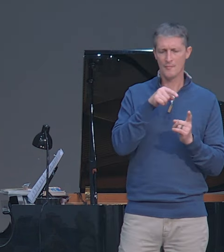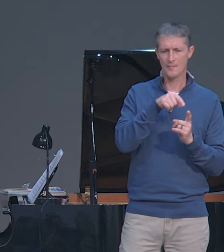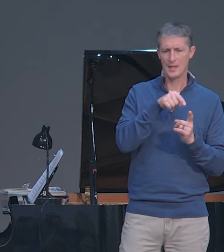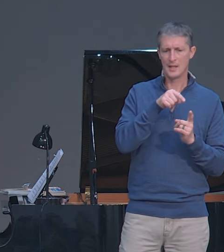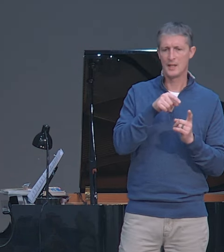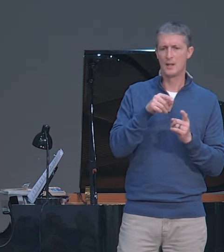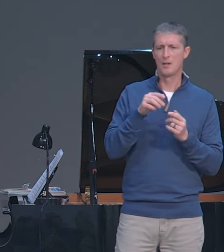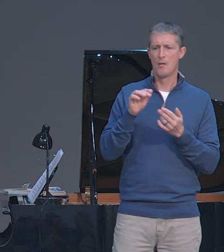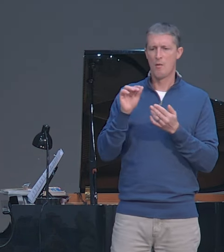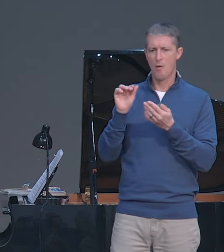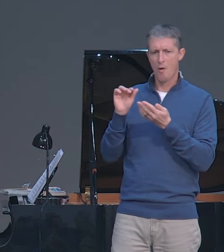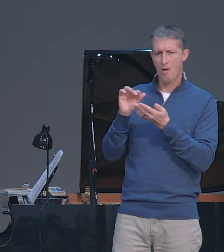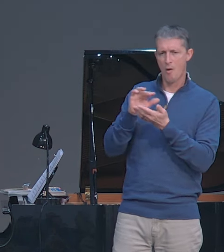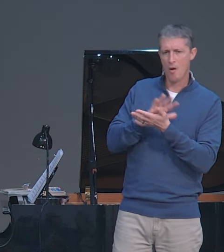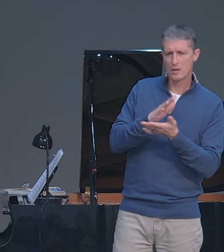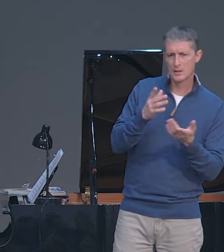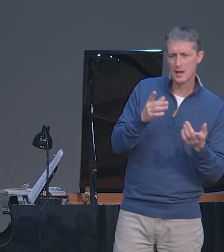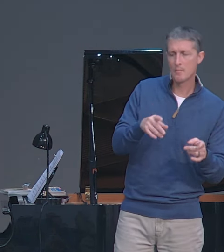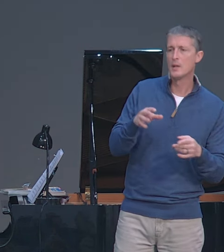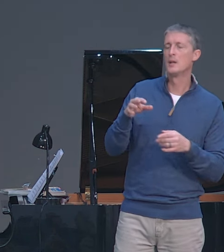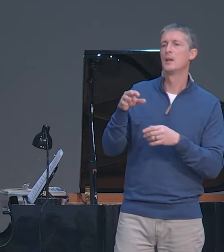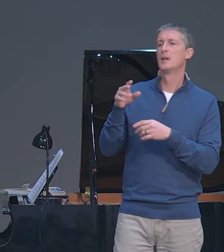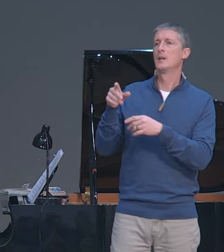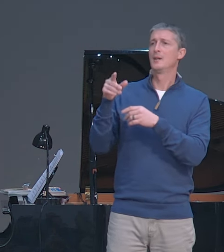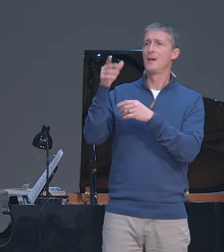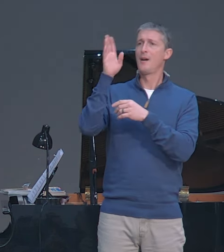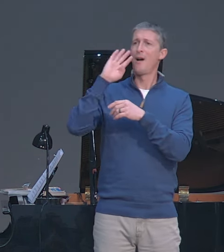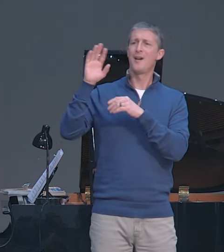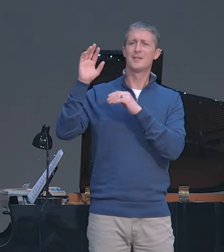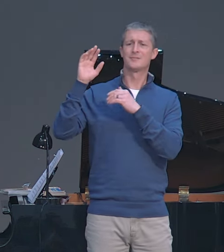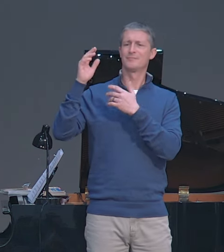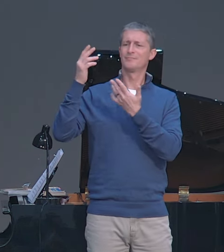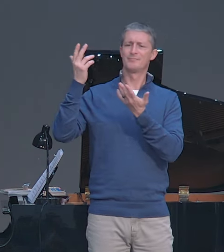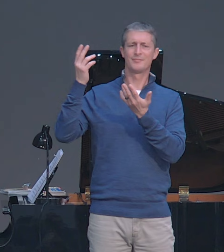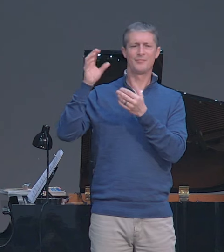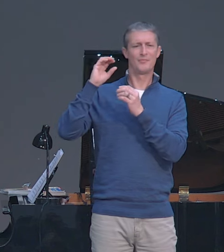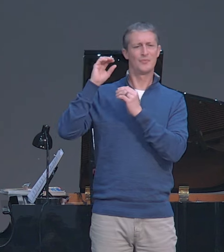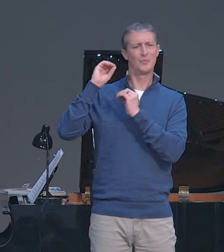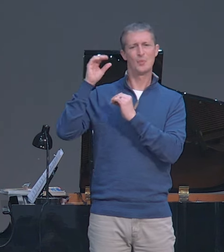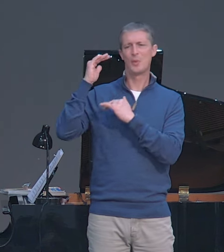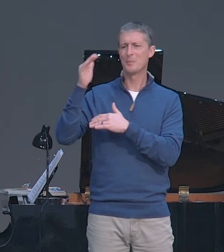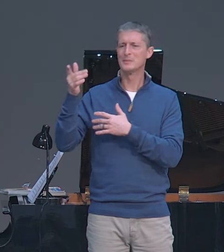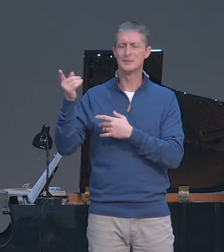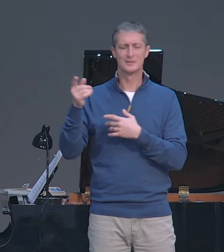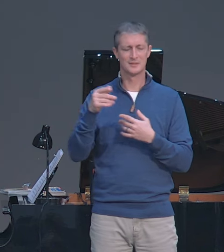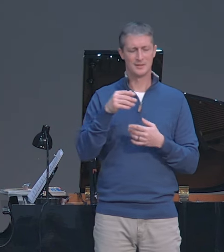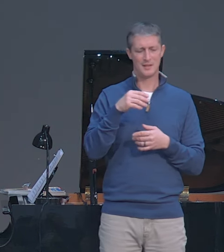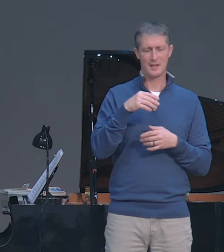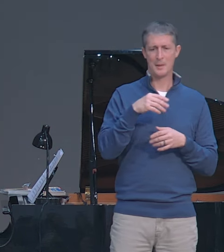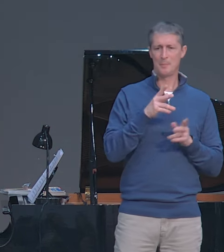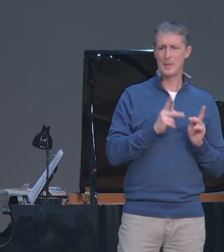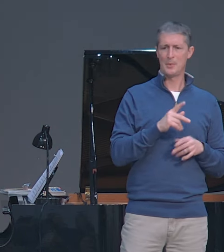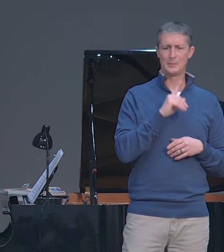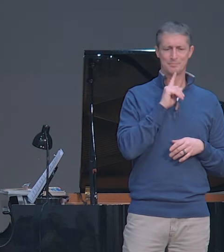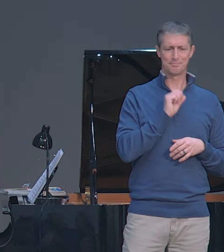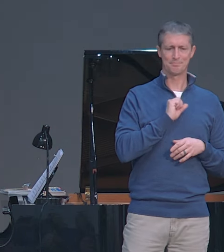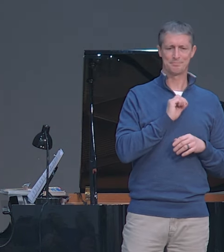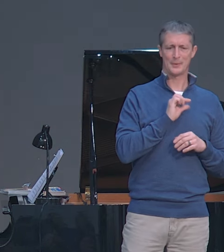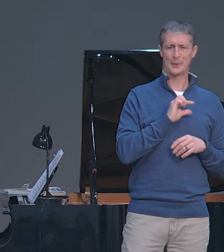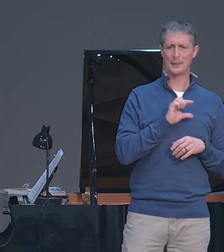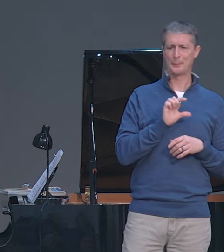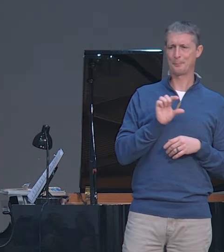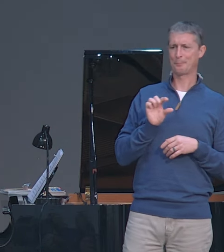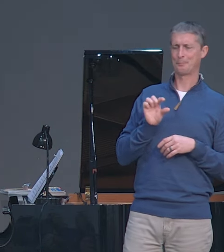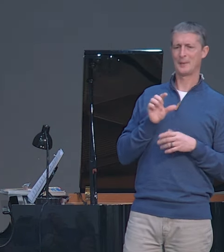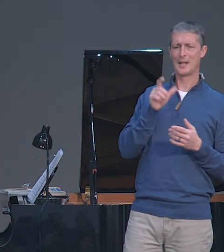see what the infinite God is like. Referring to Jesus, the writer of Hebrews says in Hebrews 1, verse 3, that he is the radiance